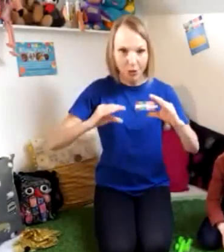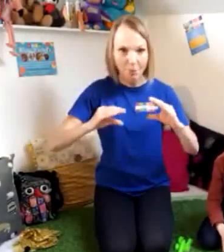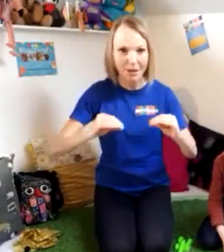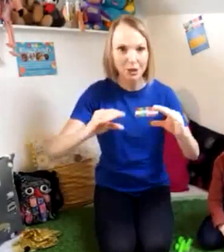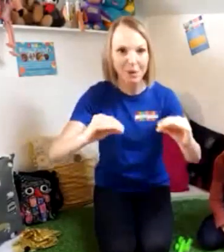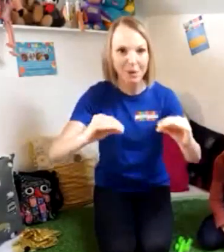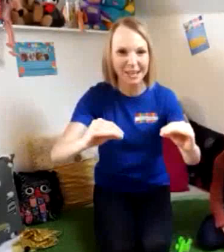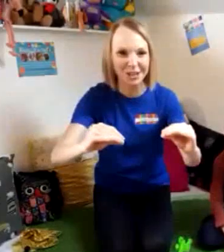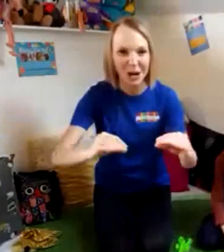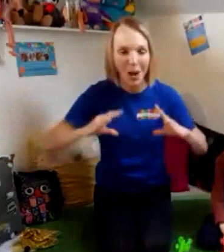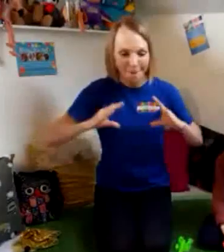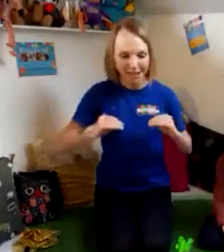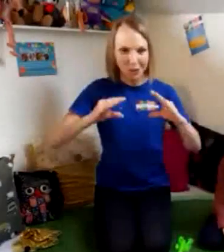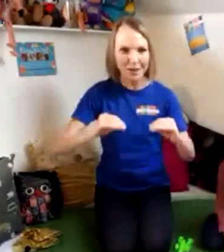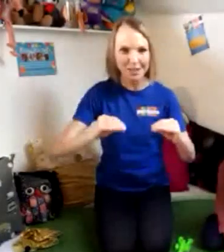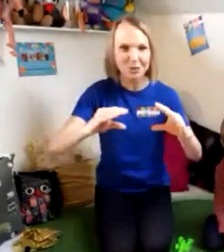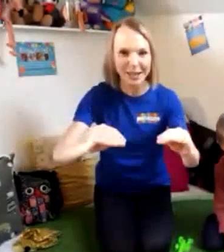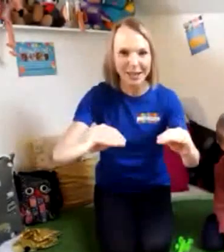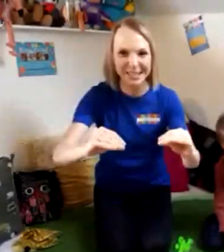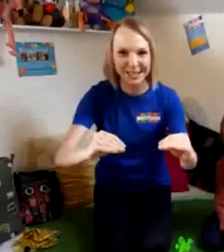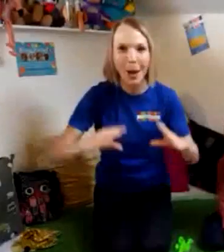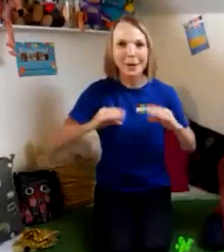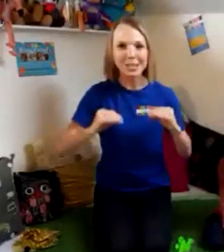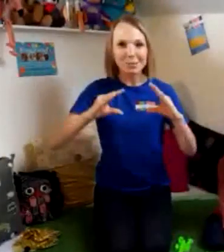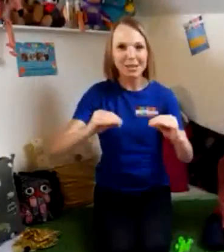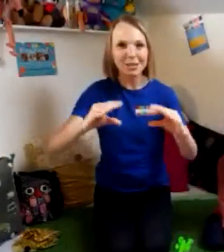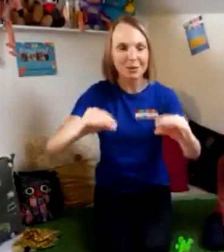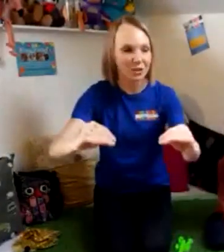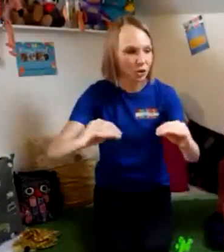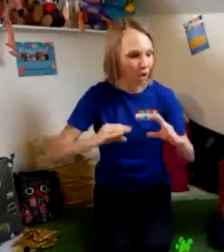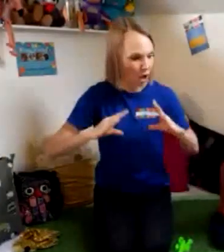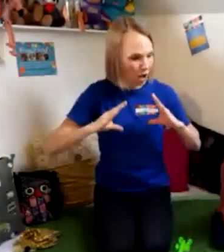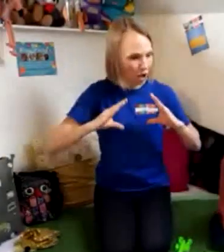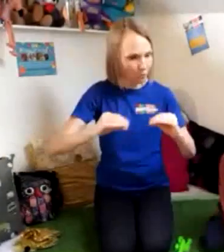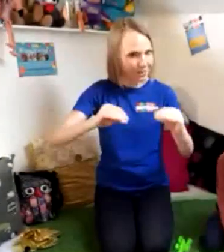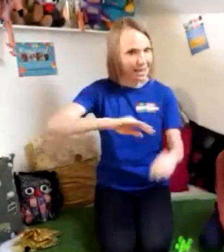pinch, pinch, pinch, pinch, pinch, pinch, pinch, pinch. The lobster in the